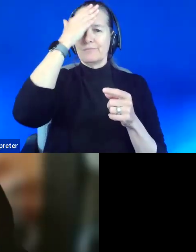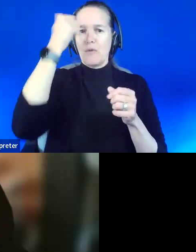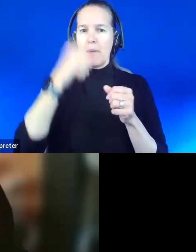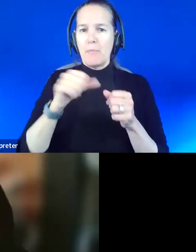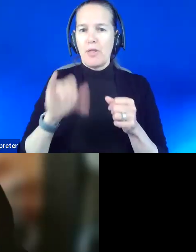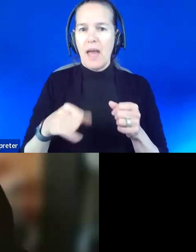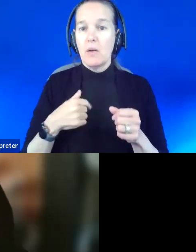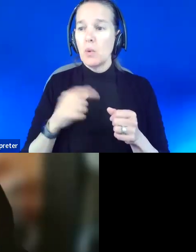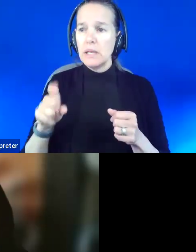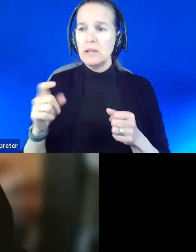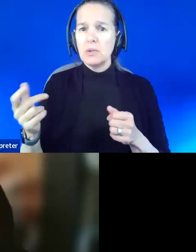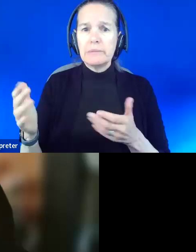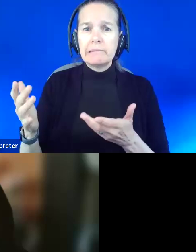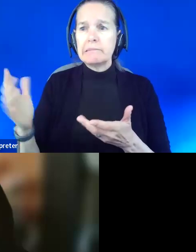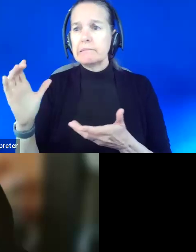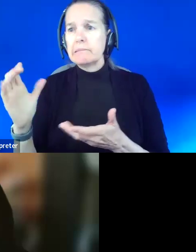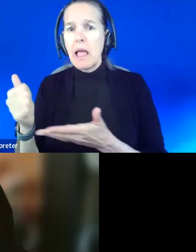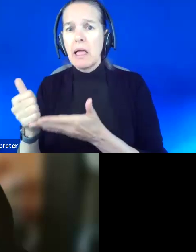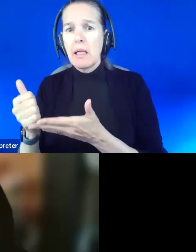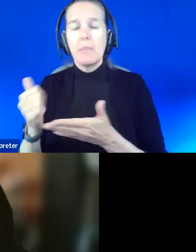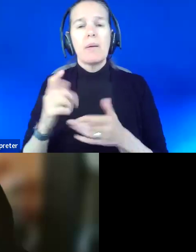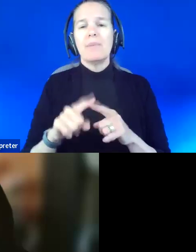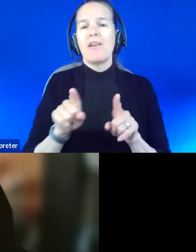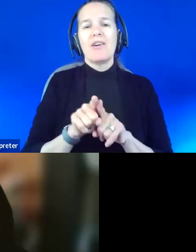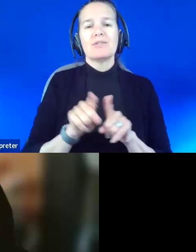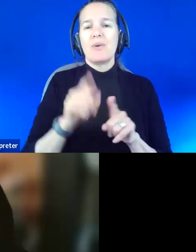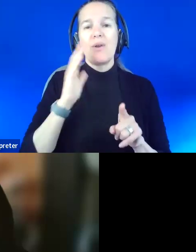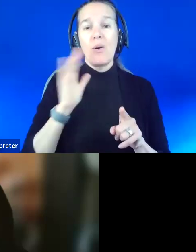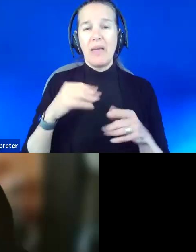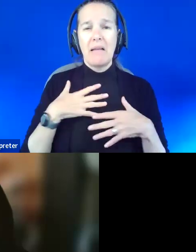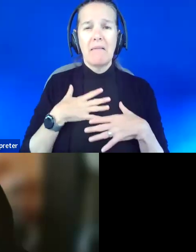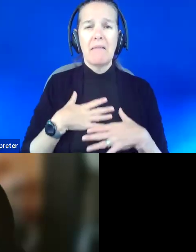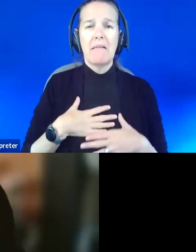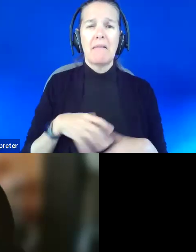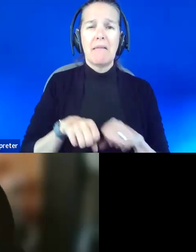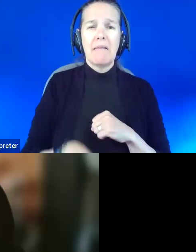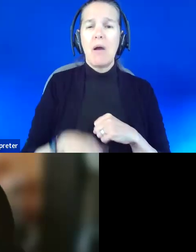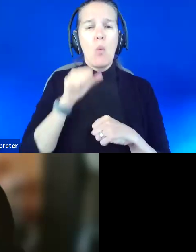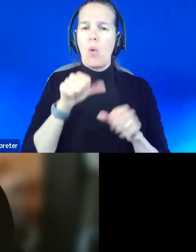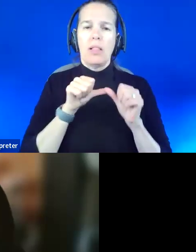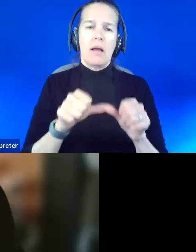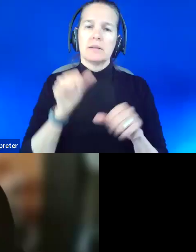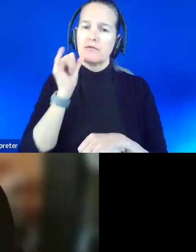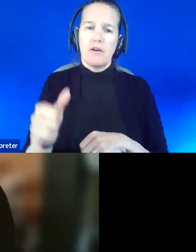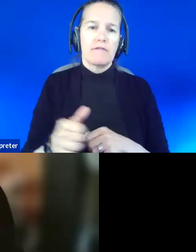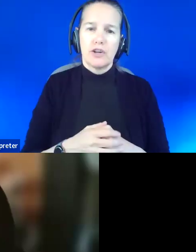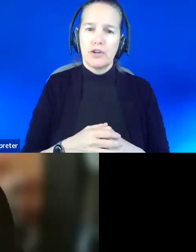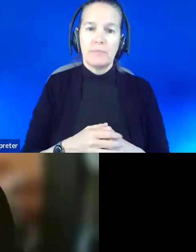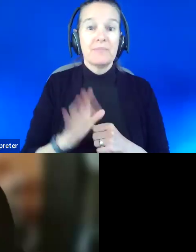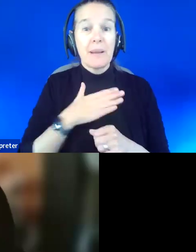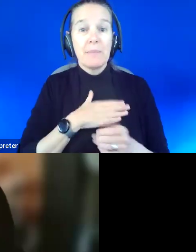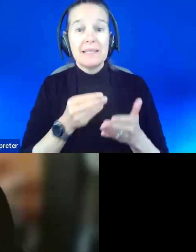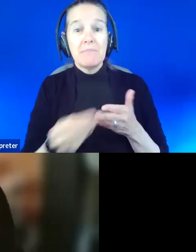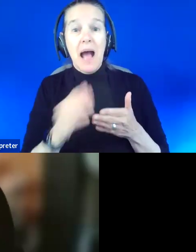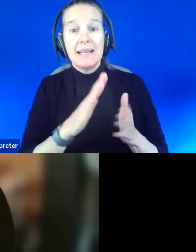but also know that this despair is not going to last forever. And just a note, please buy his book, and